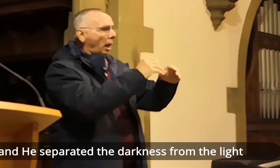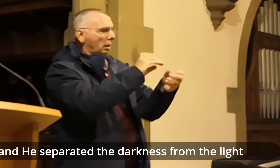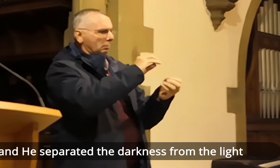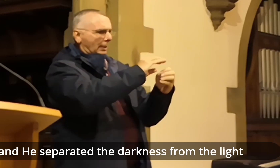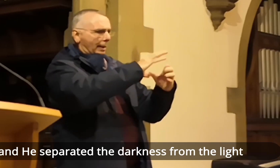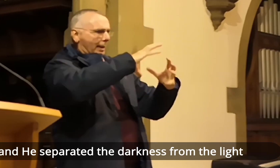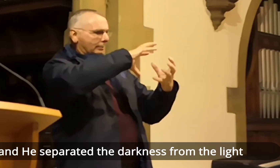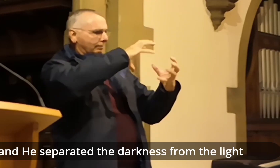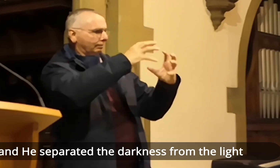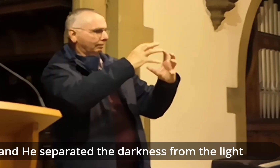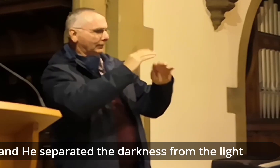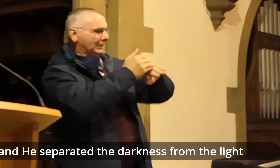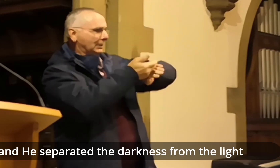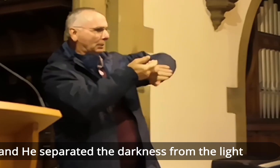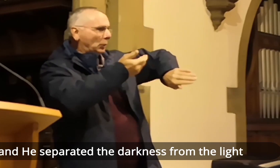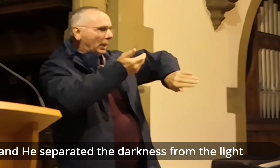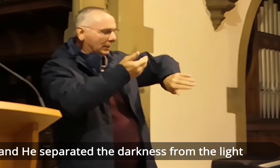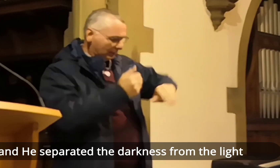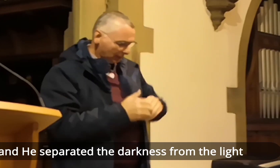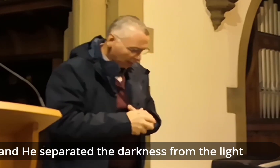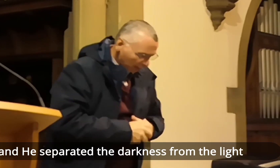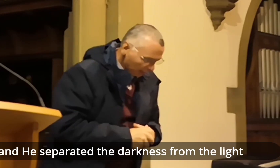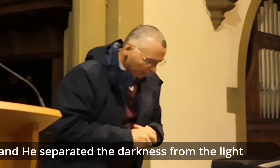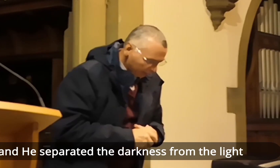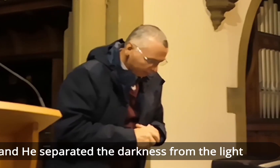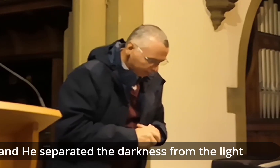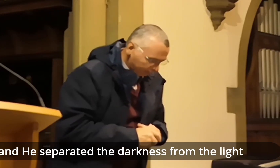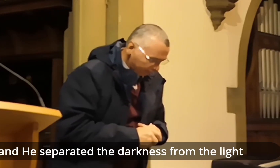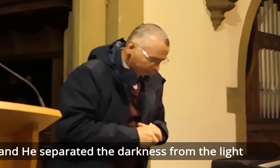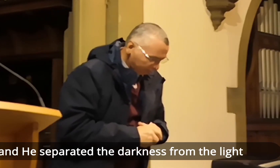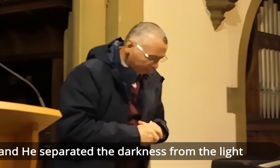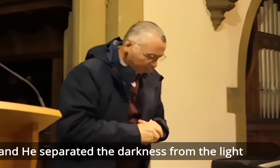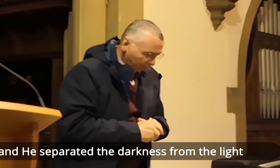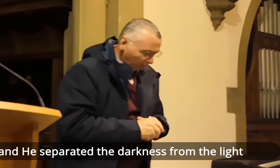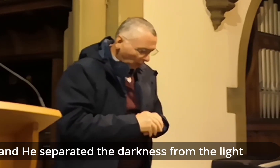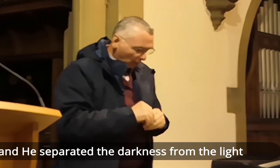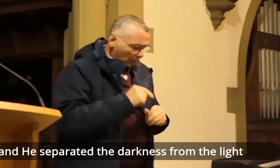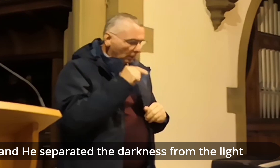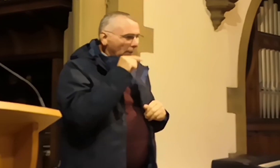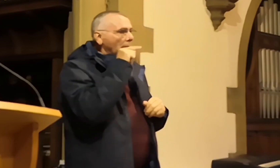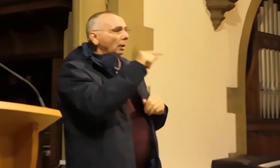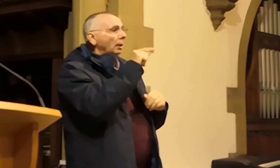And he separated the darkness from the light.